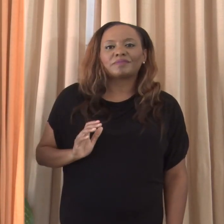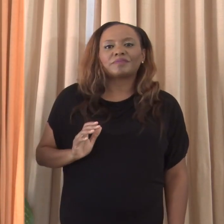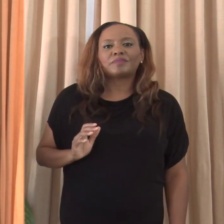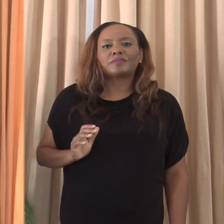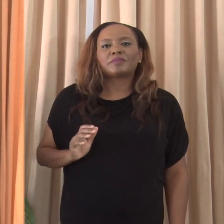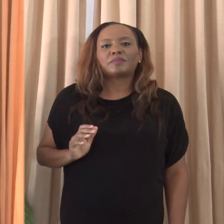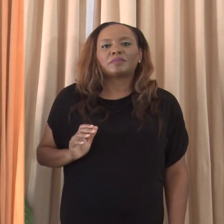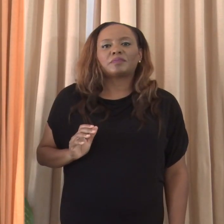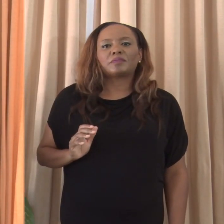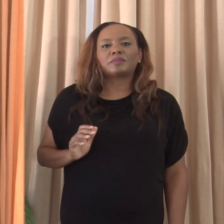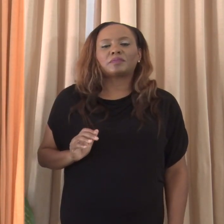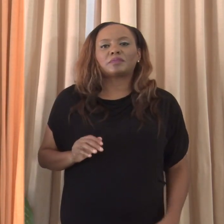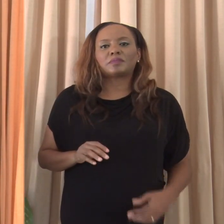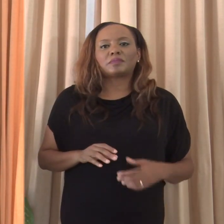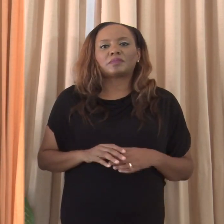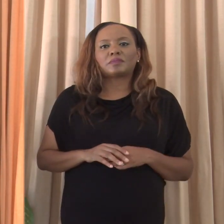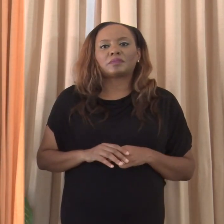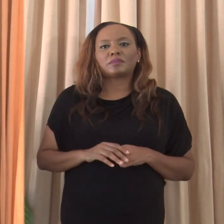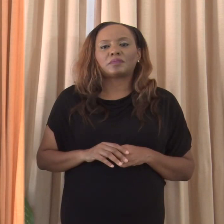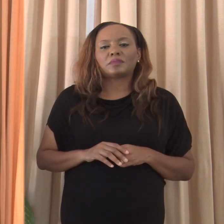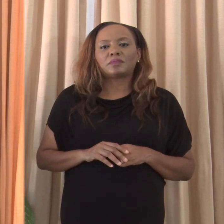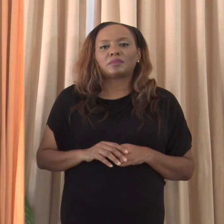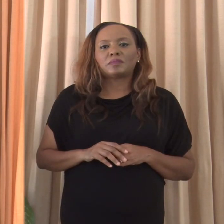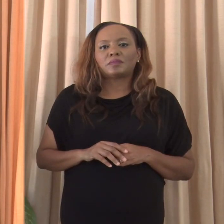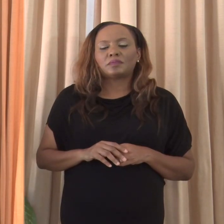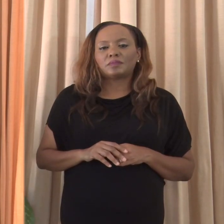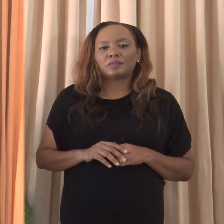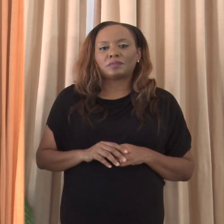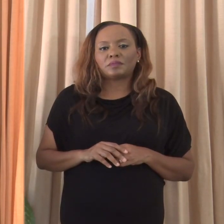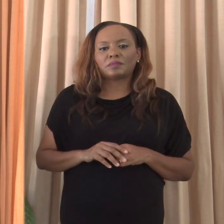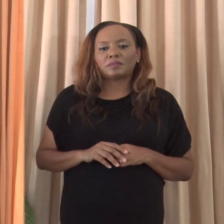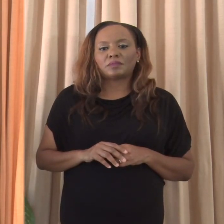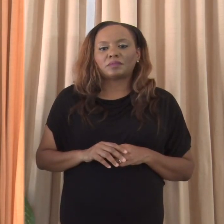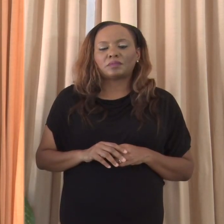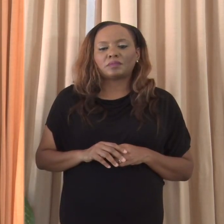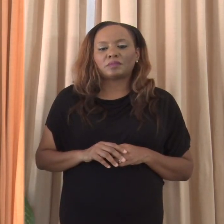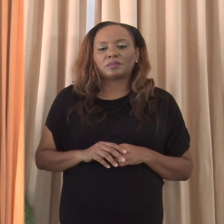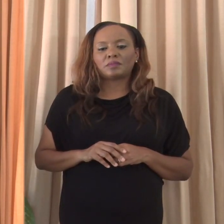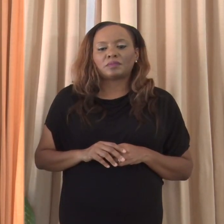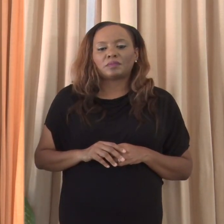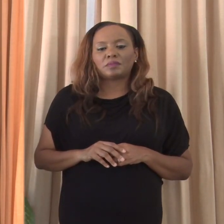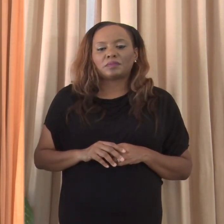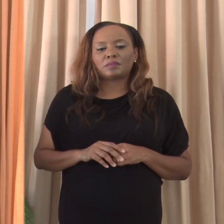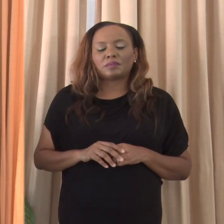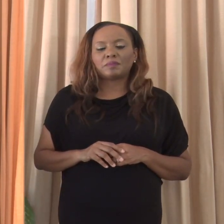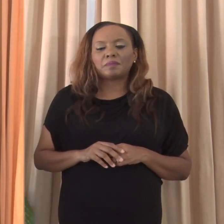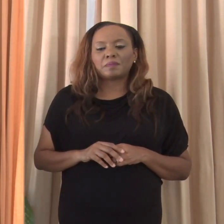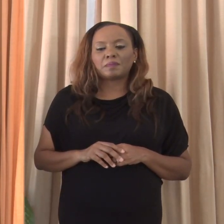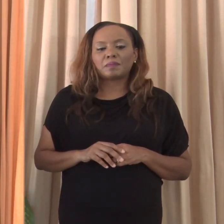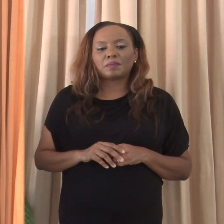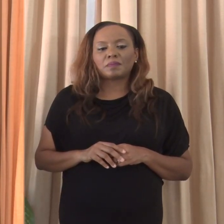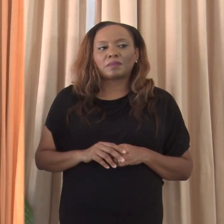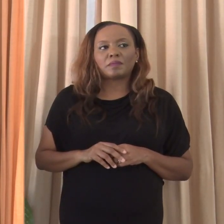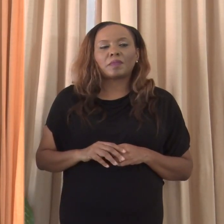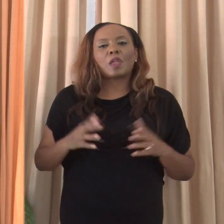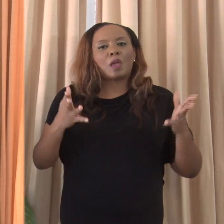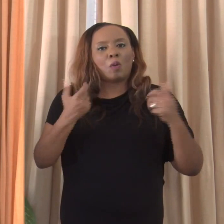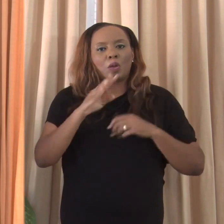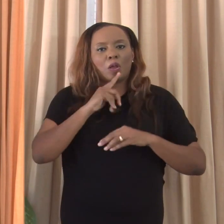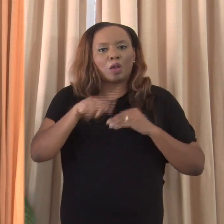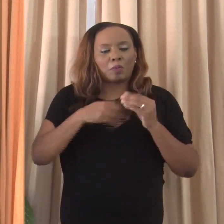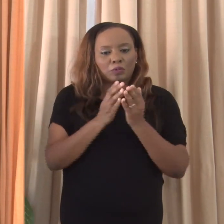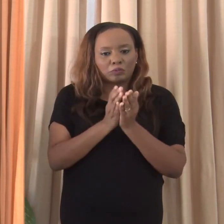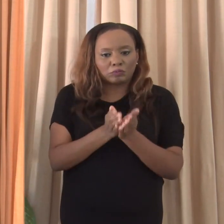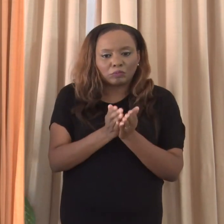in a position where we can come out of this and take ownership of, let's speak about the cruise sector,